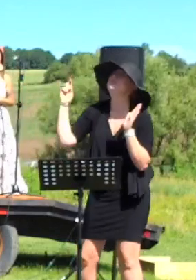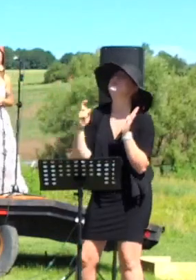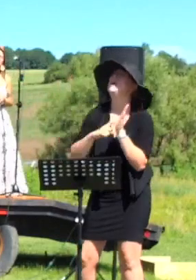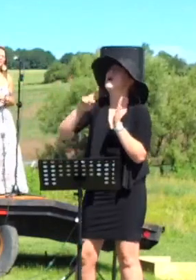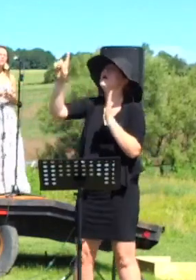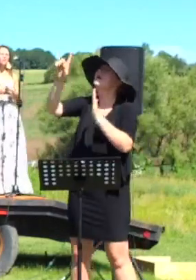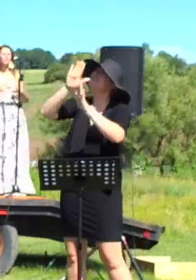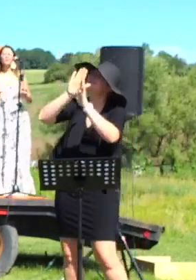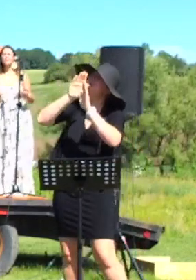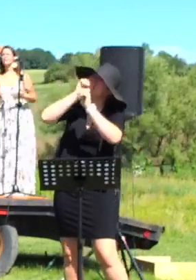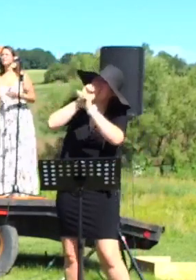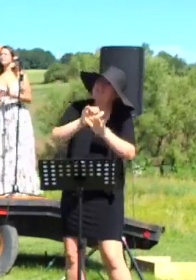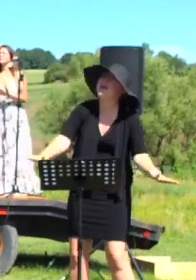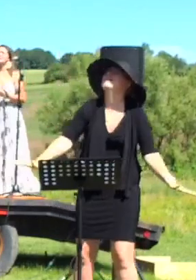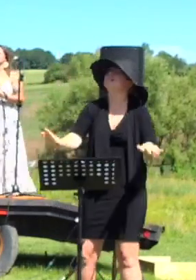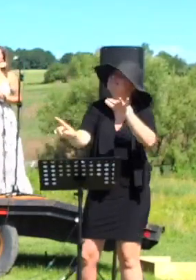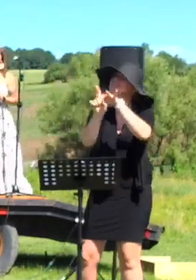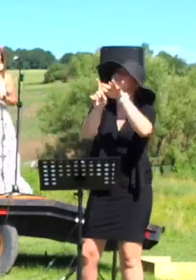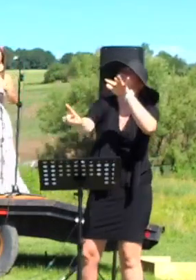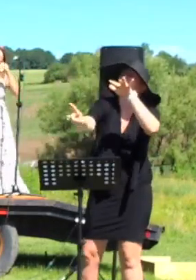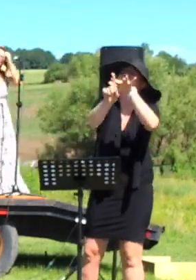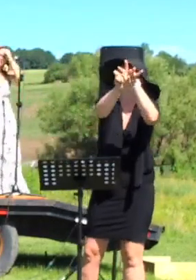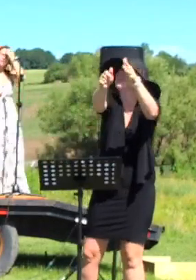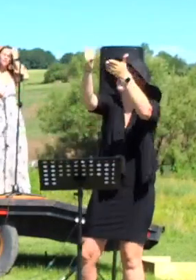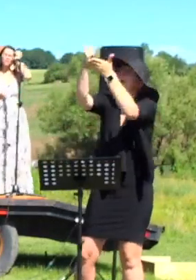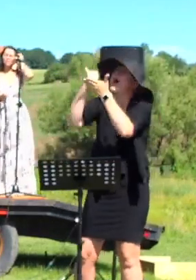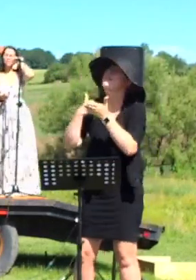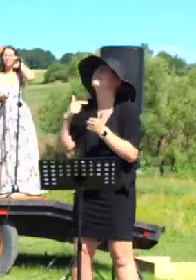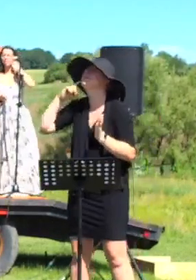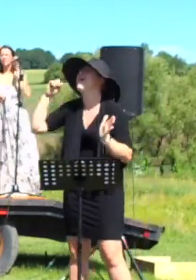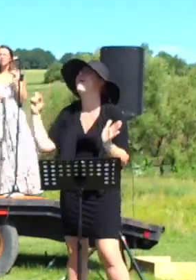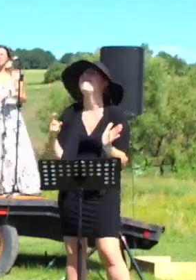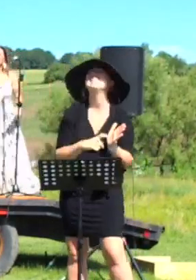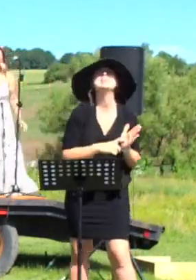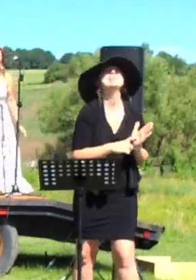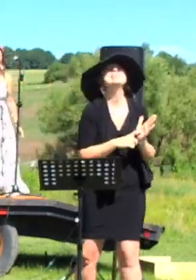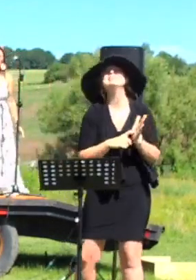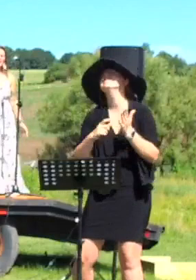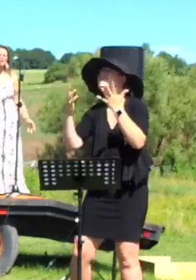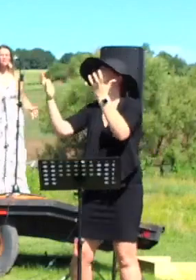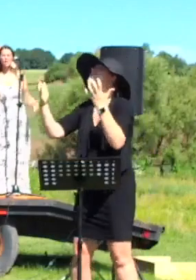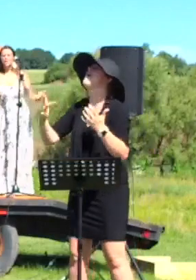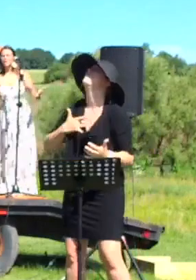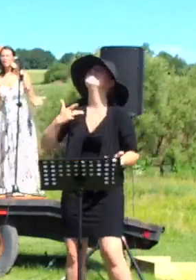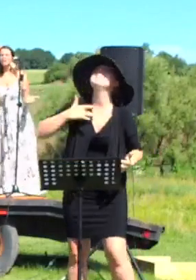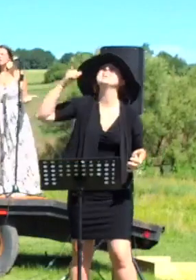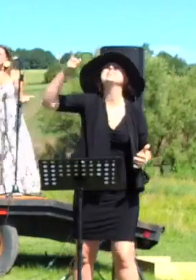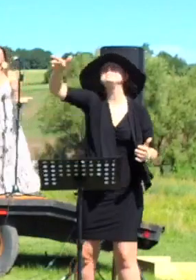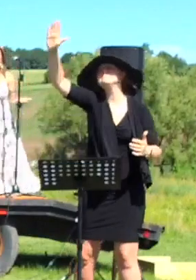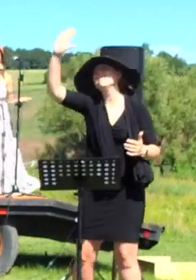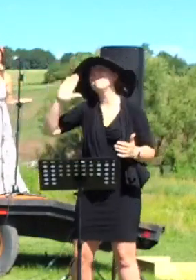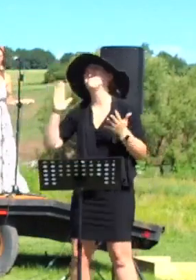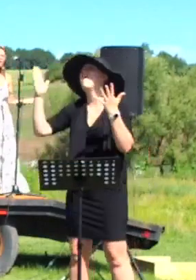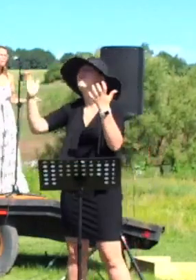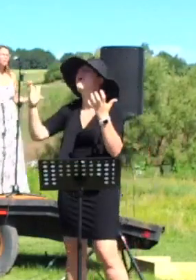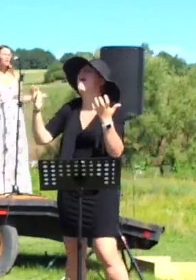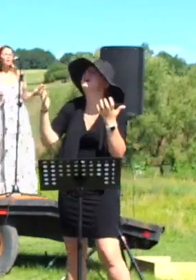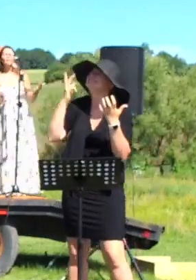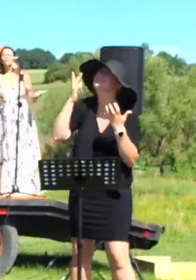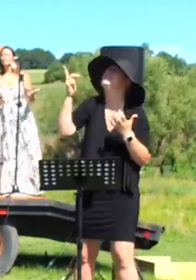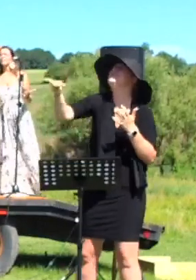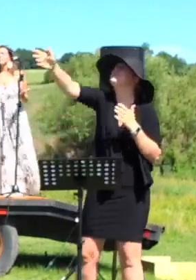us experience the glory of your goodness. Let us